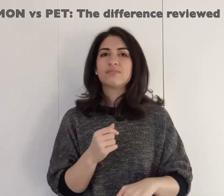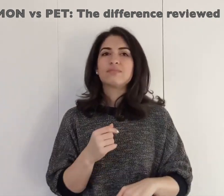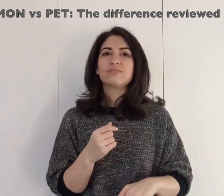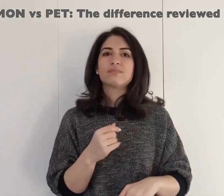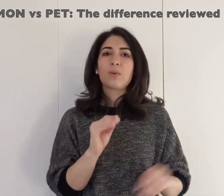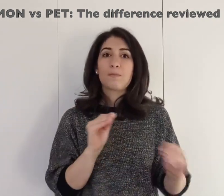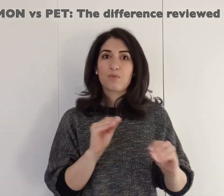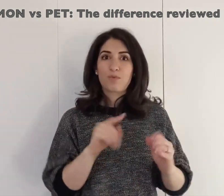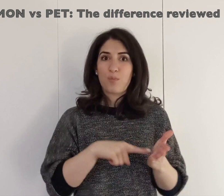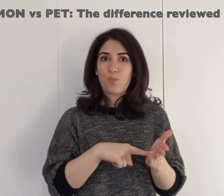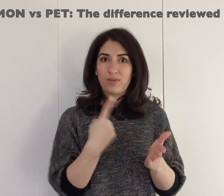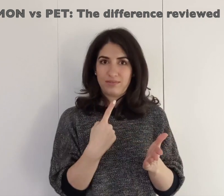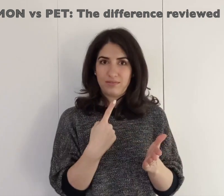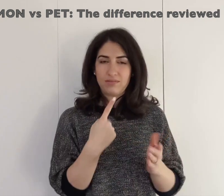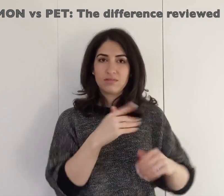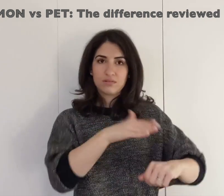Summon is one movement.